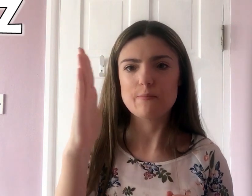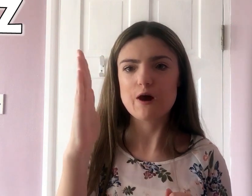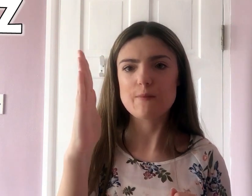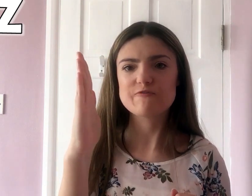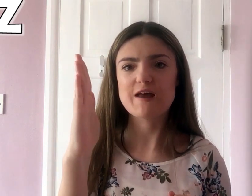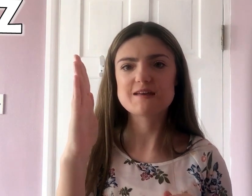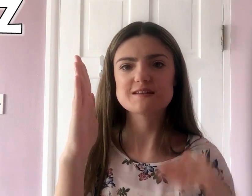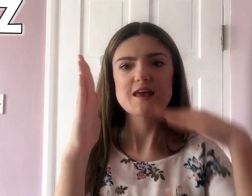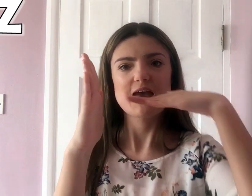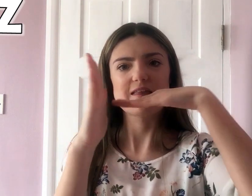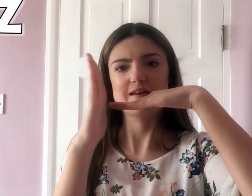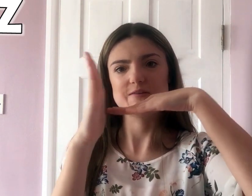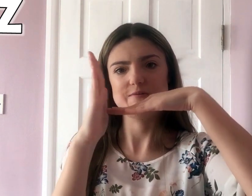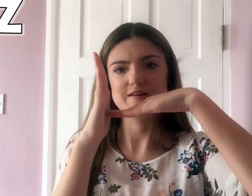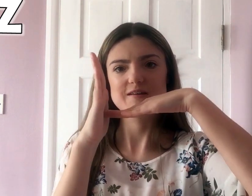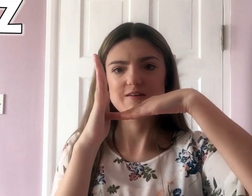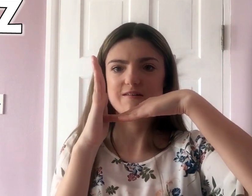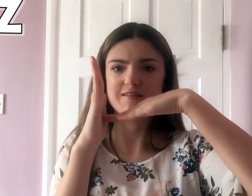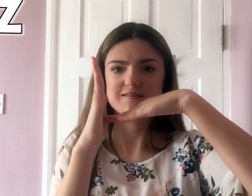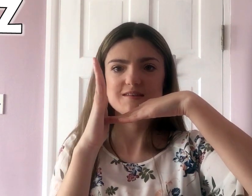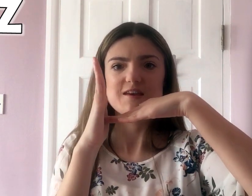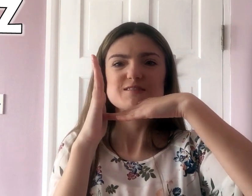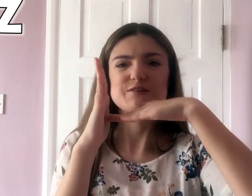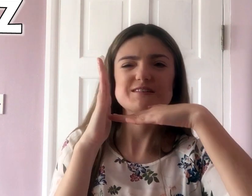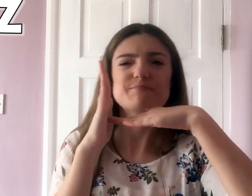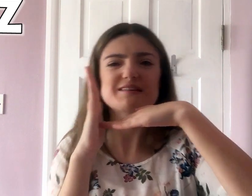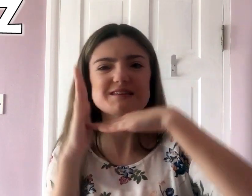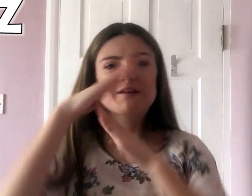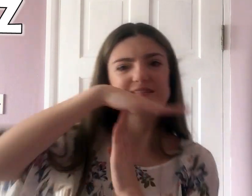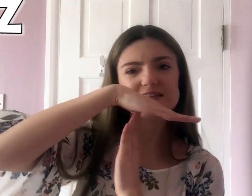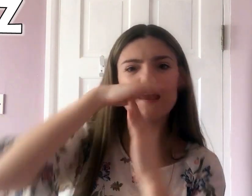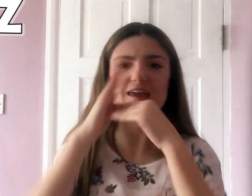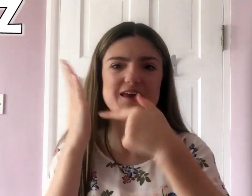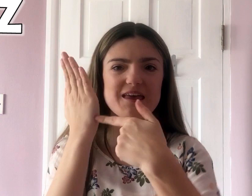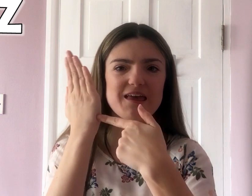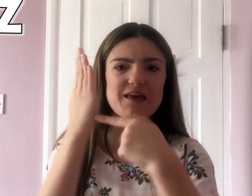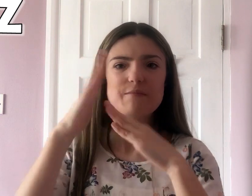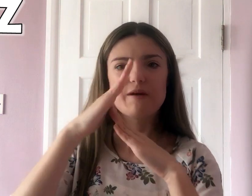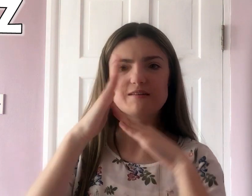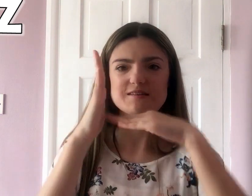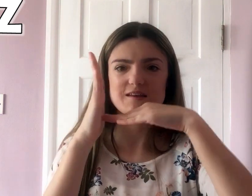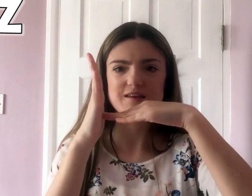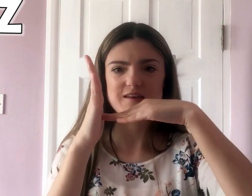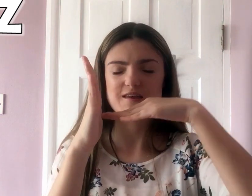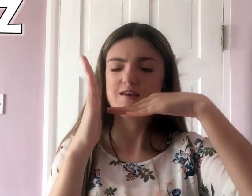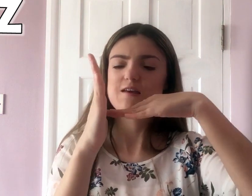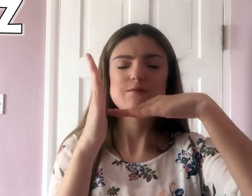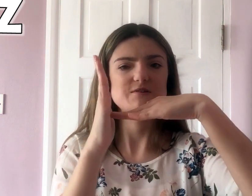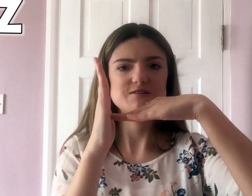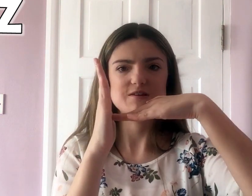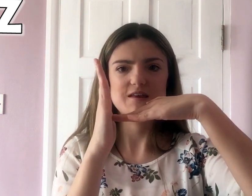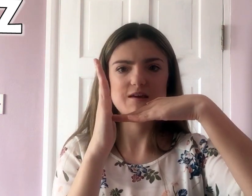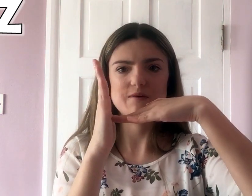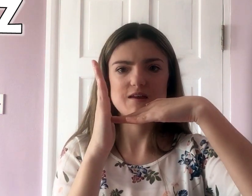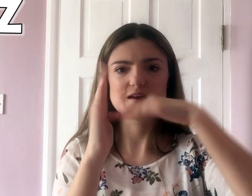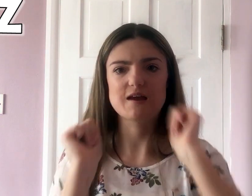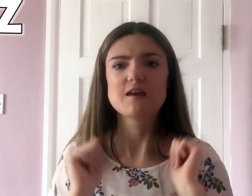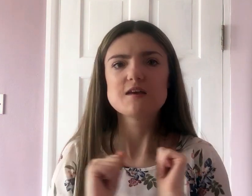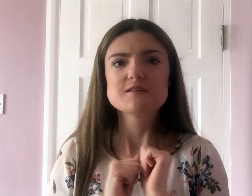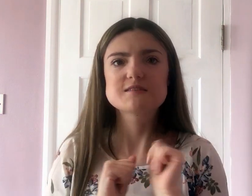palm flat and the other one going like this. So it looks a bit similar to T, but we're just doing it that way. Okay, so we're